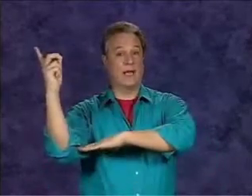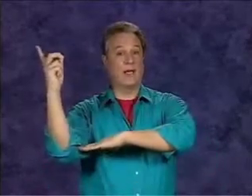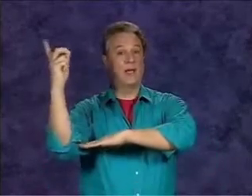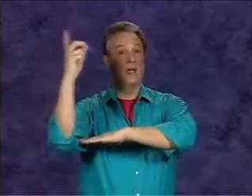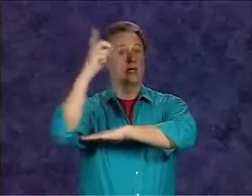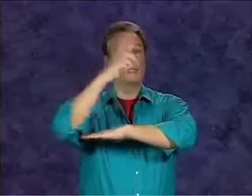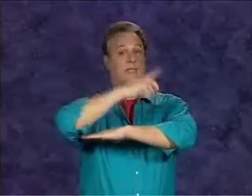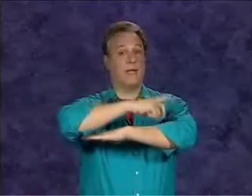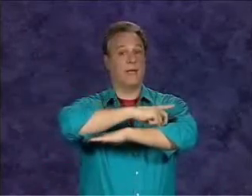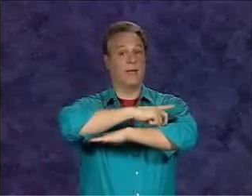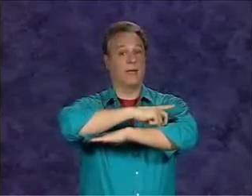sign day.